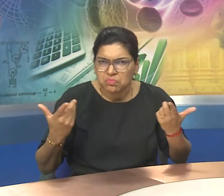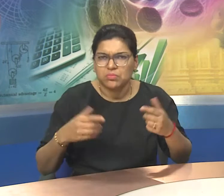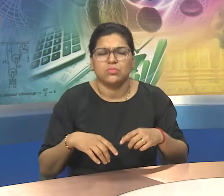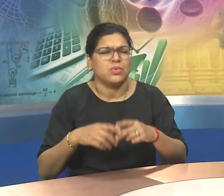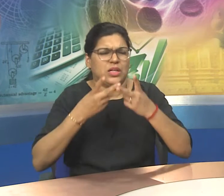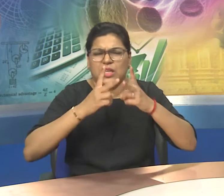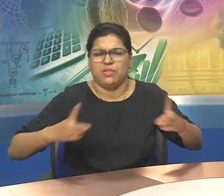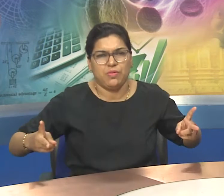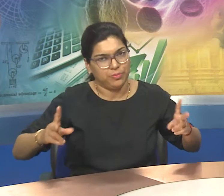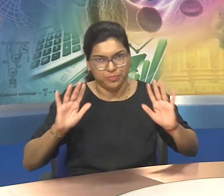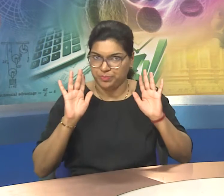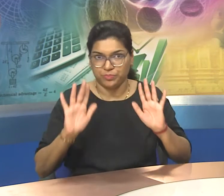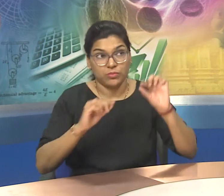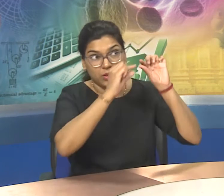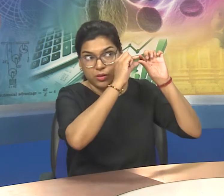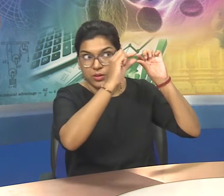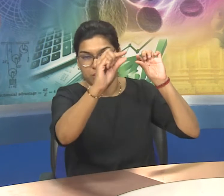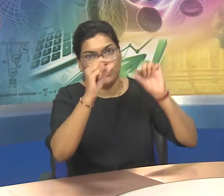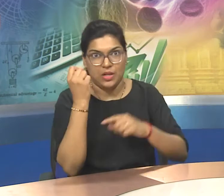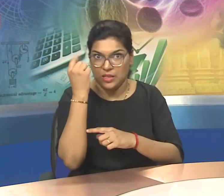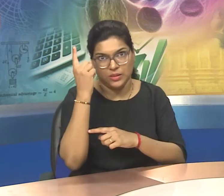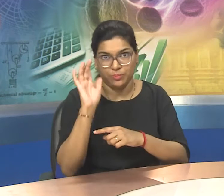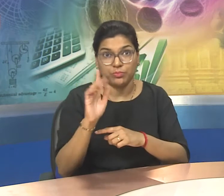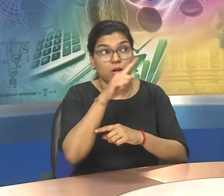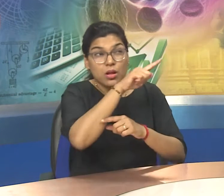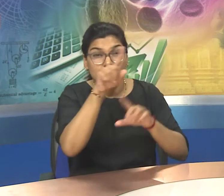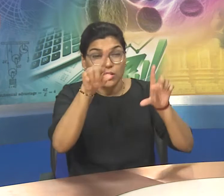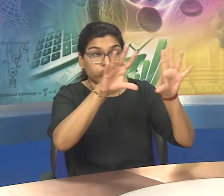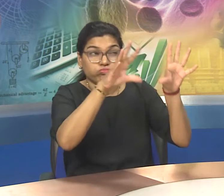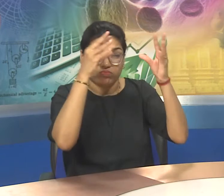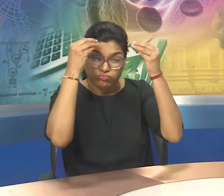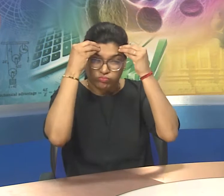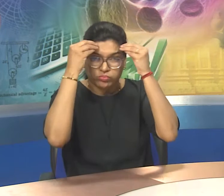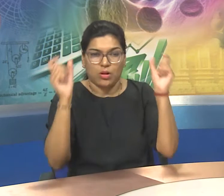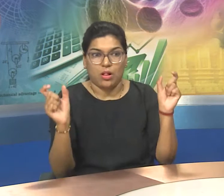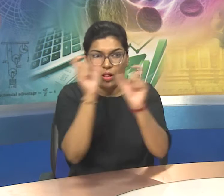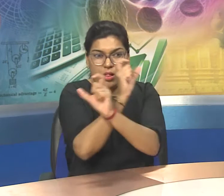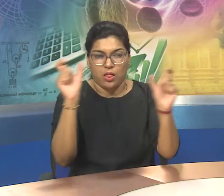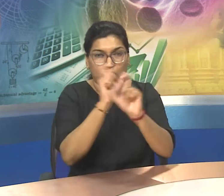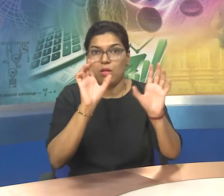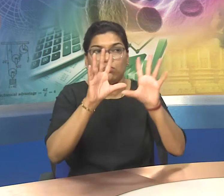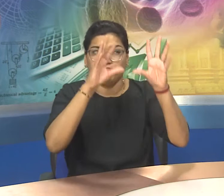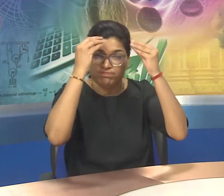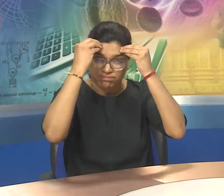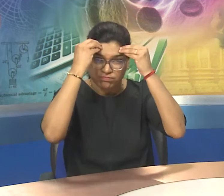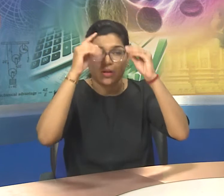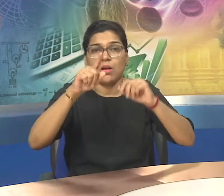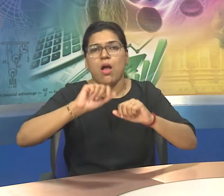whatever we are talking about. So, the first line I think you have understood. You need to understand